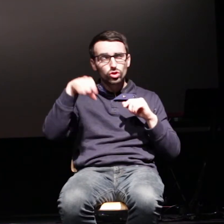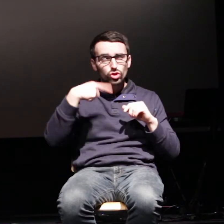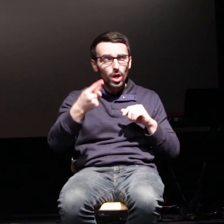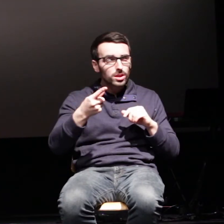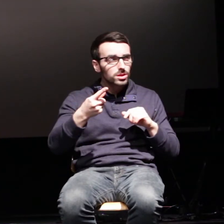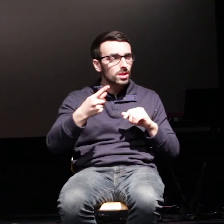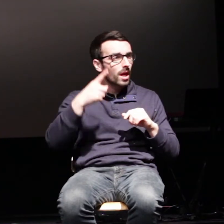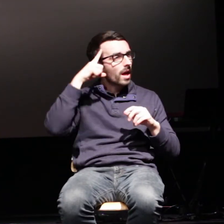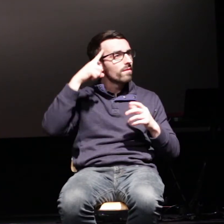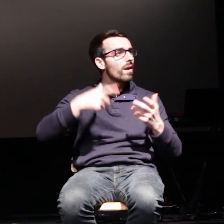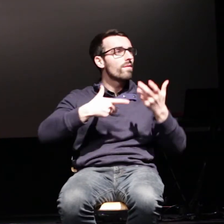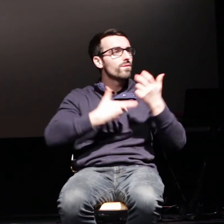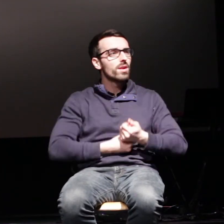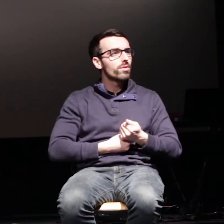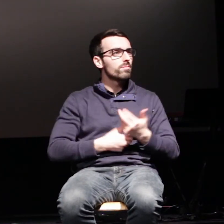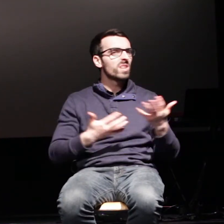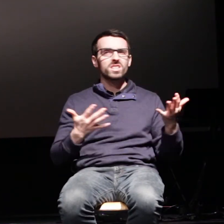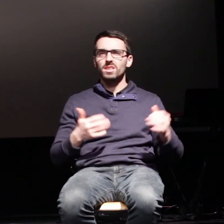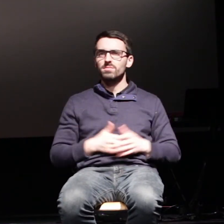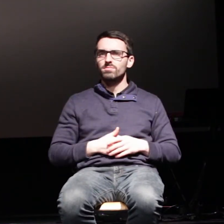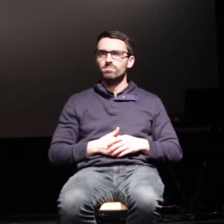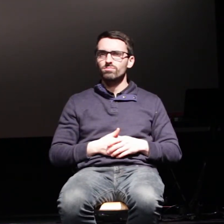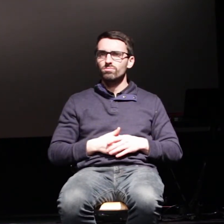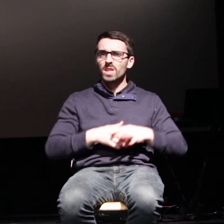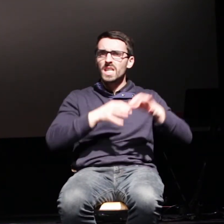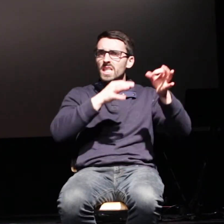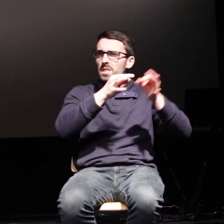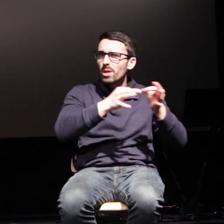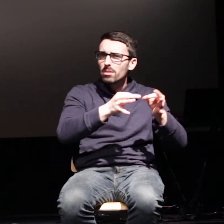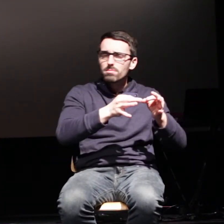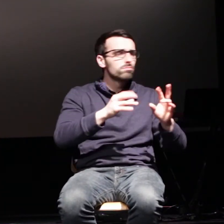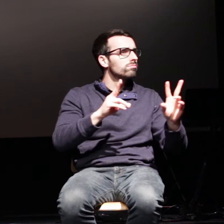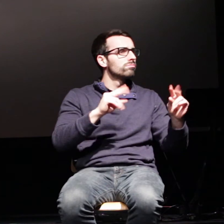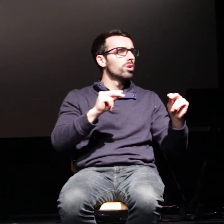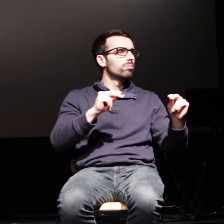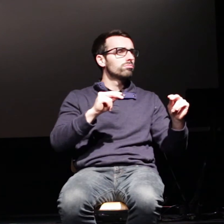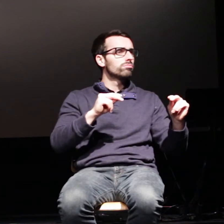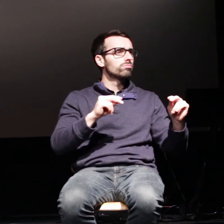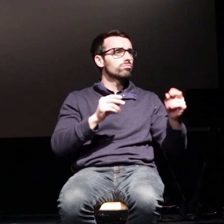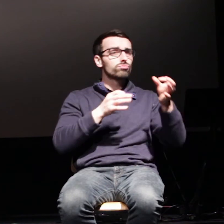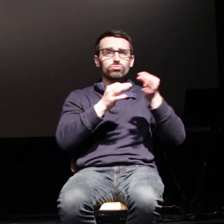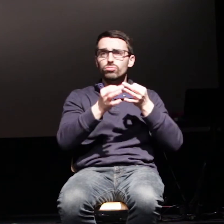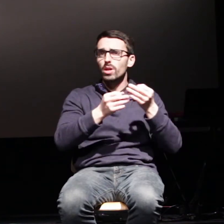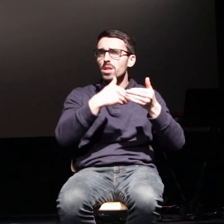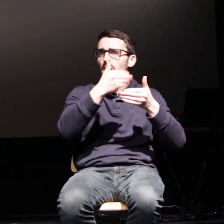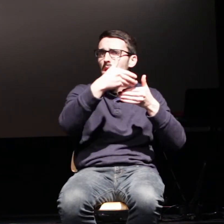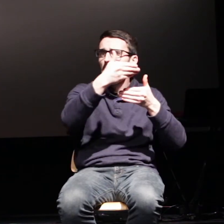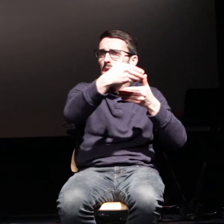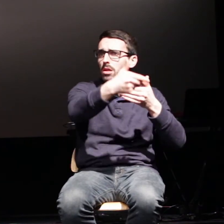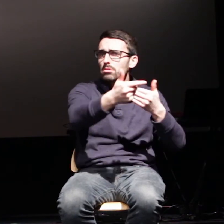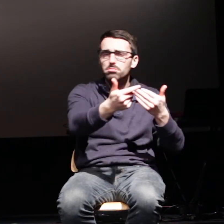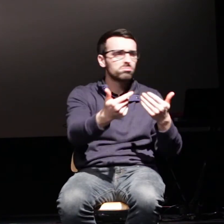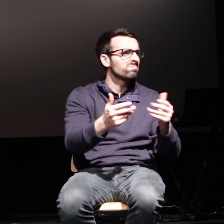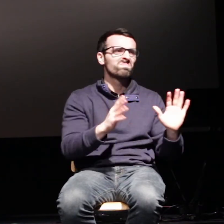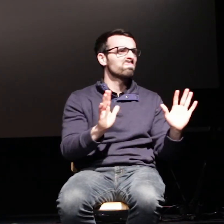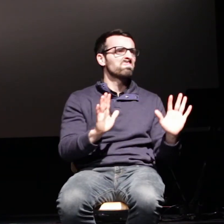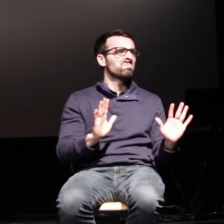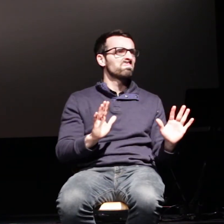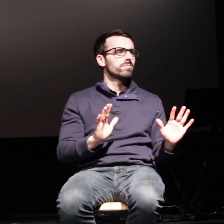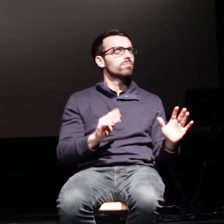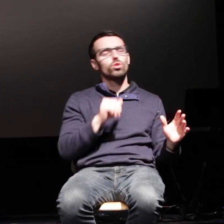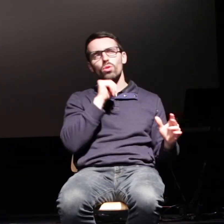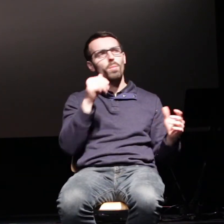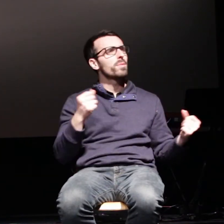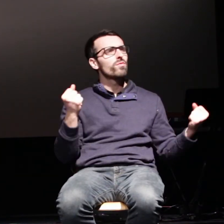faith. Just have faith. He doesn't explain how he's going to work in this situation. He doesn't explain what he's about to do. Don't be afraid,